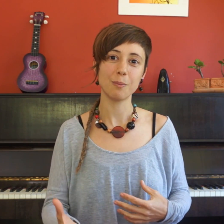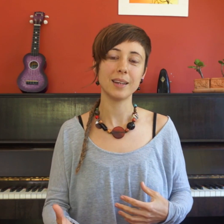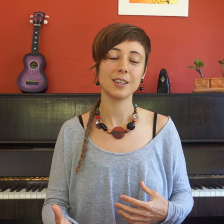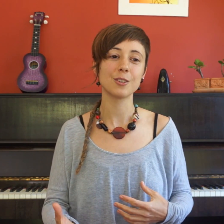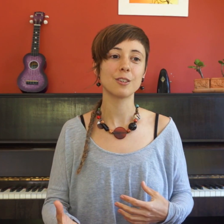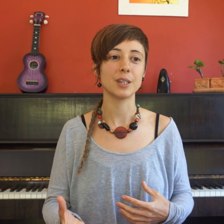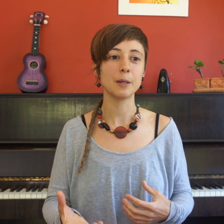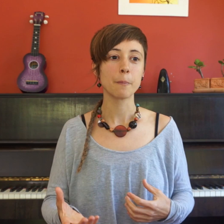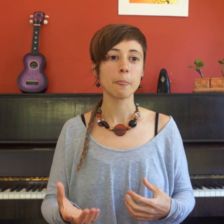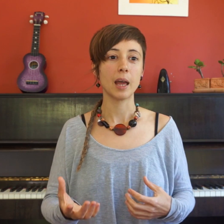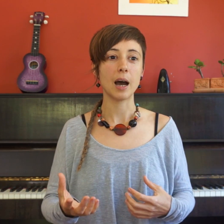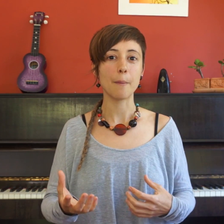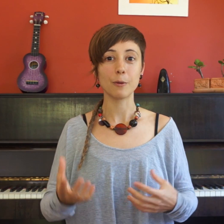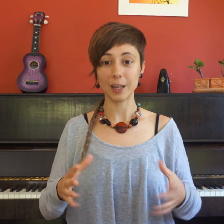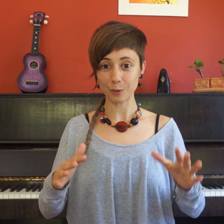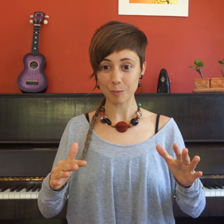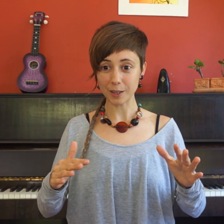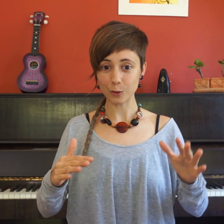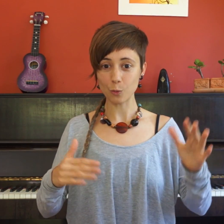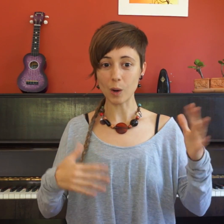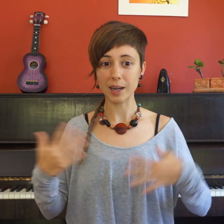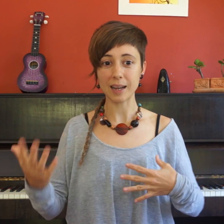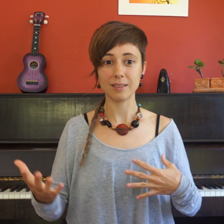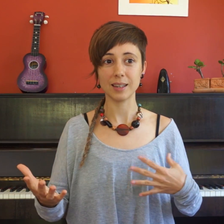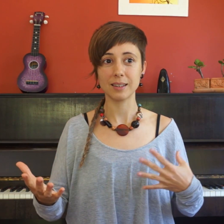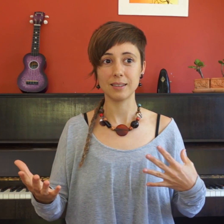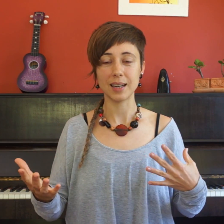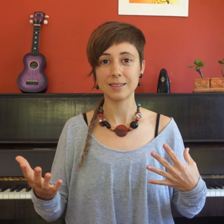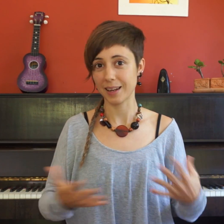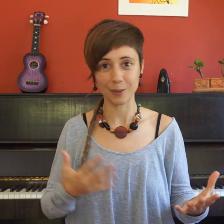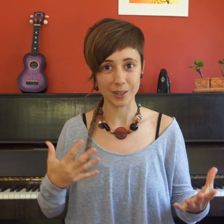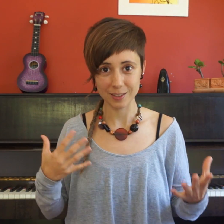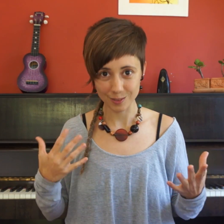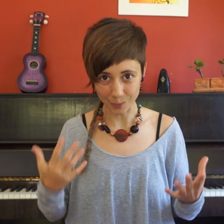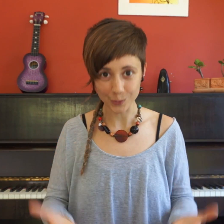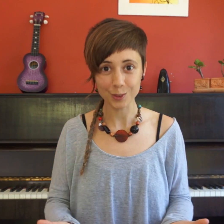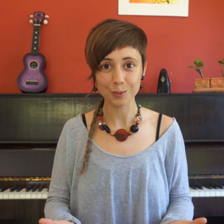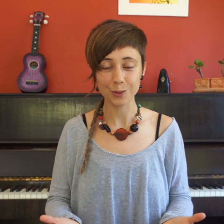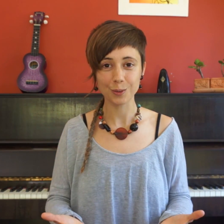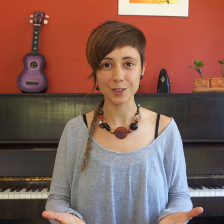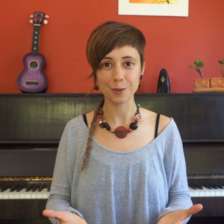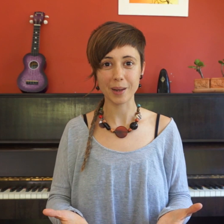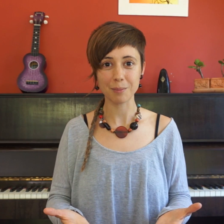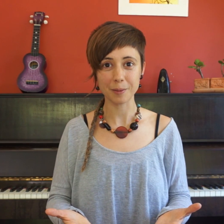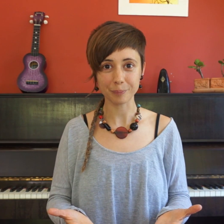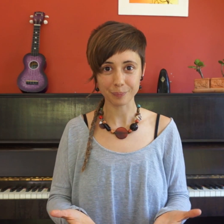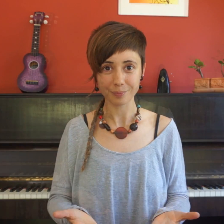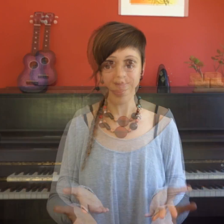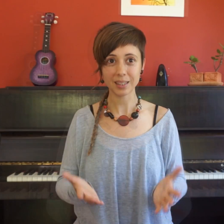my dictionary, I would like to explain to you why I think that sign language is awesome to do with your baby.